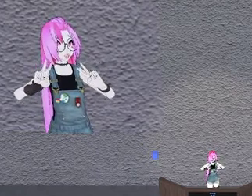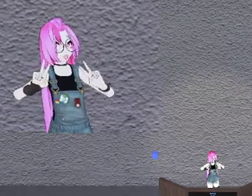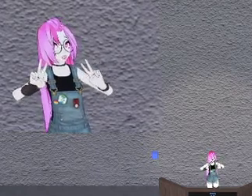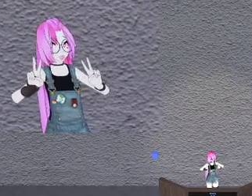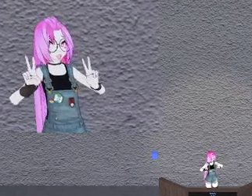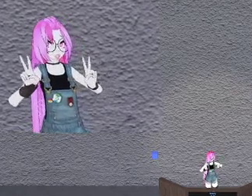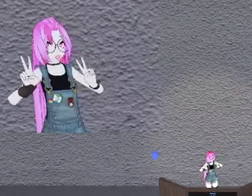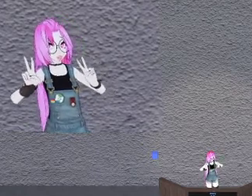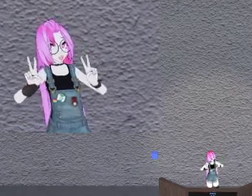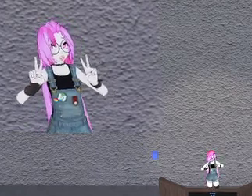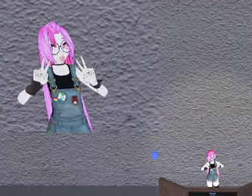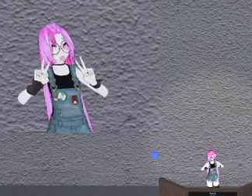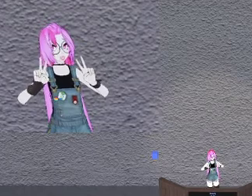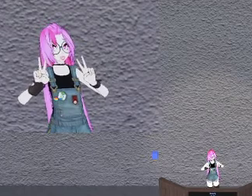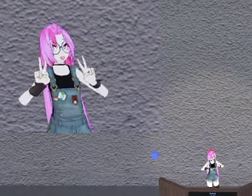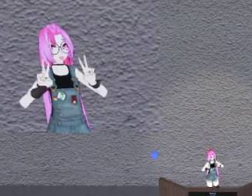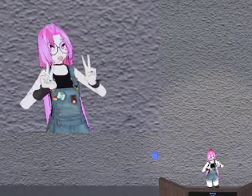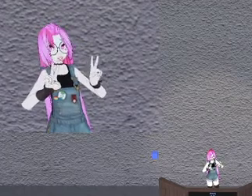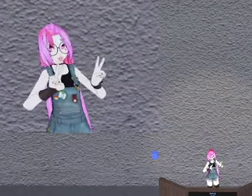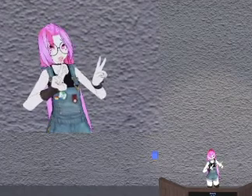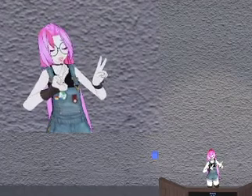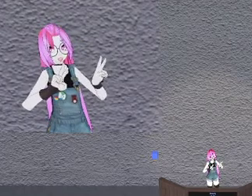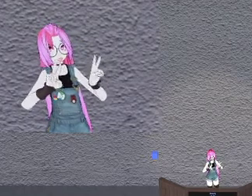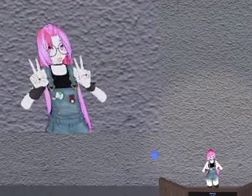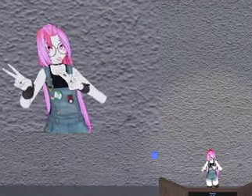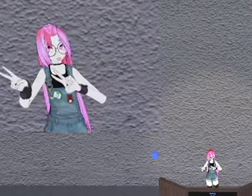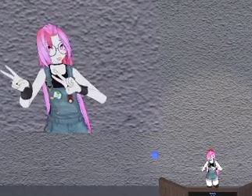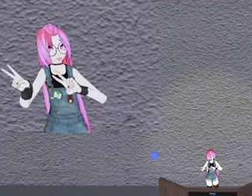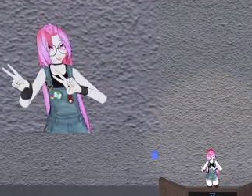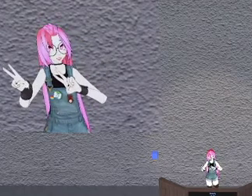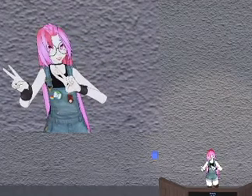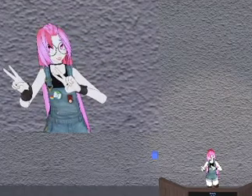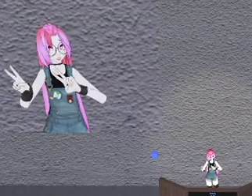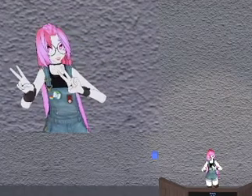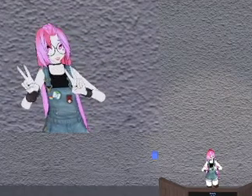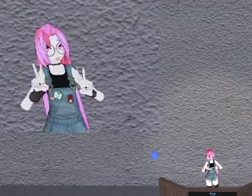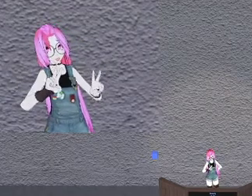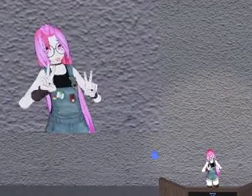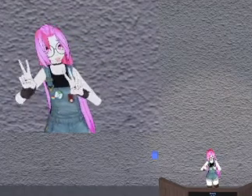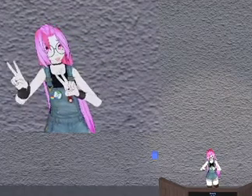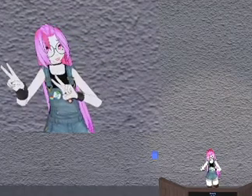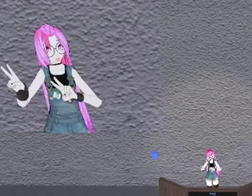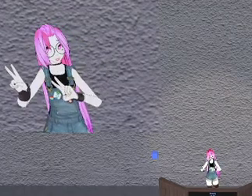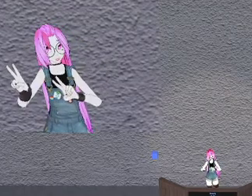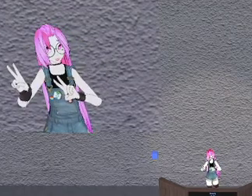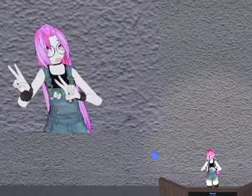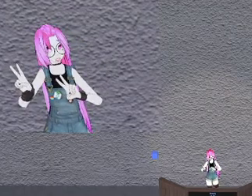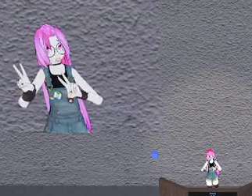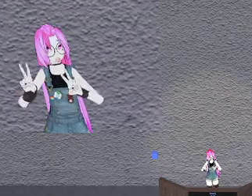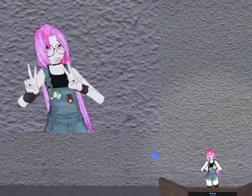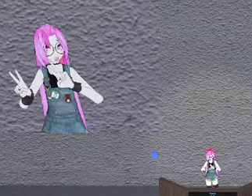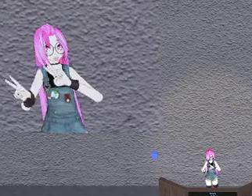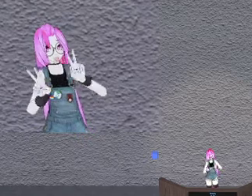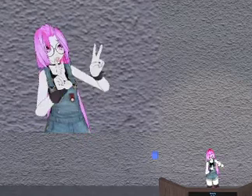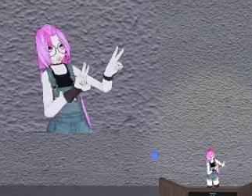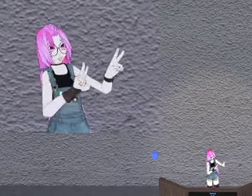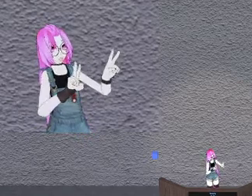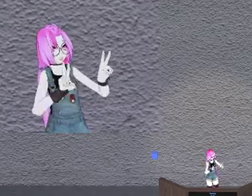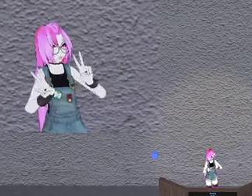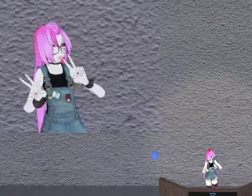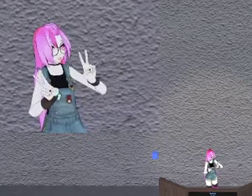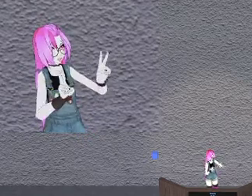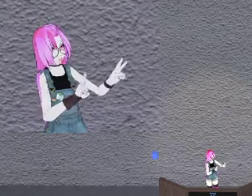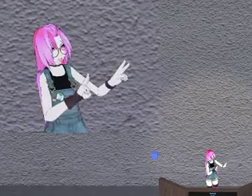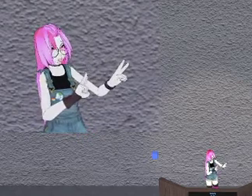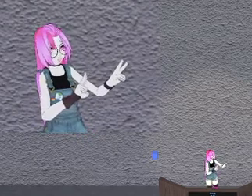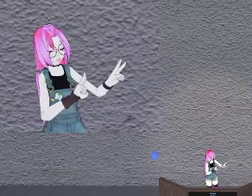it's, it's kind of like that, but with our hands. Another one is this. Ready. You're showing it. You're going, I'm